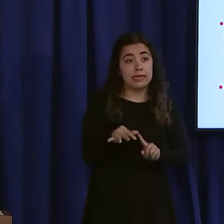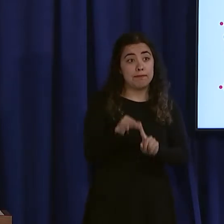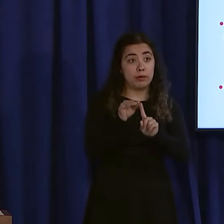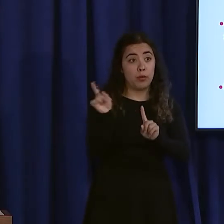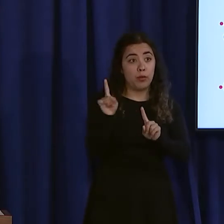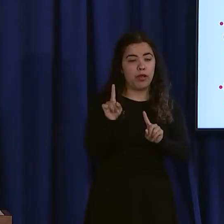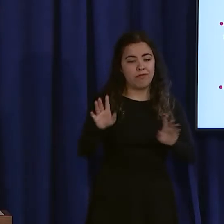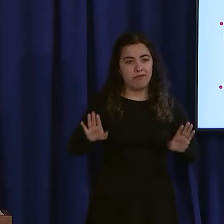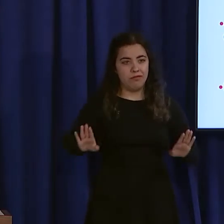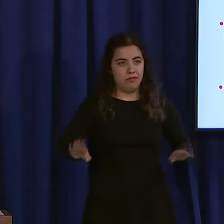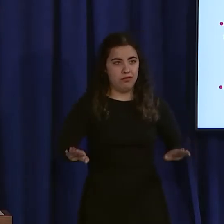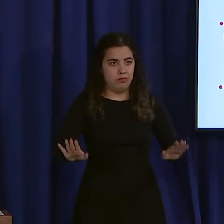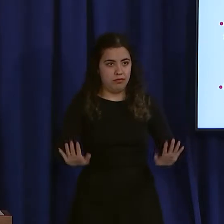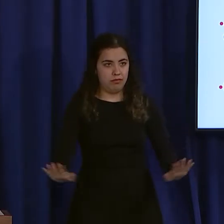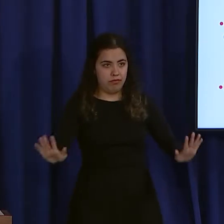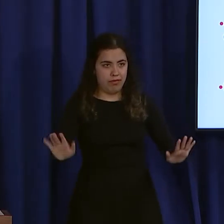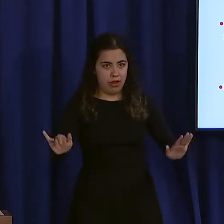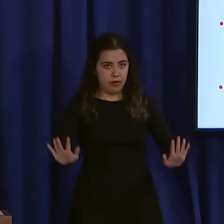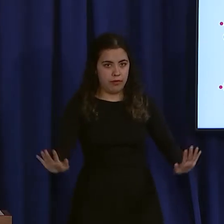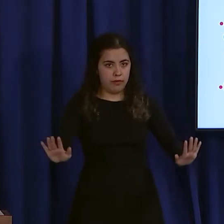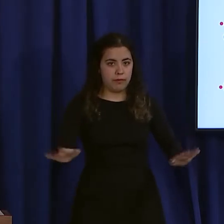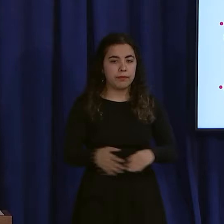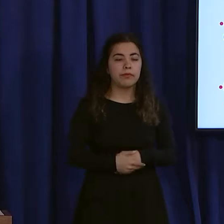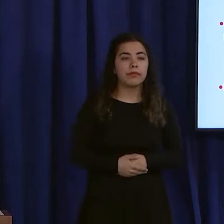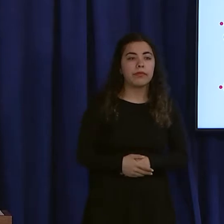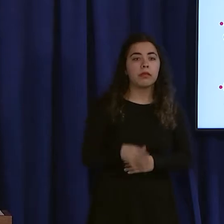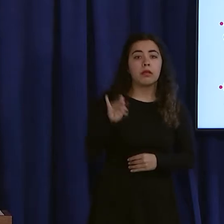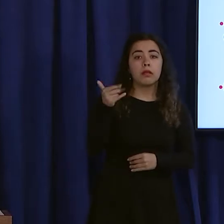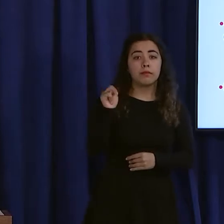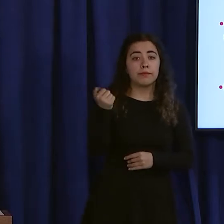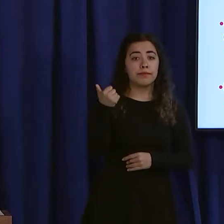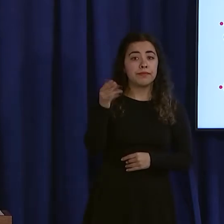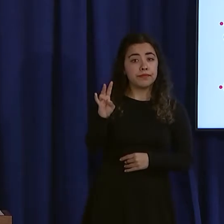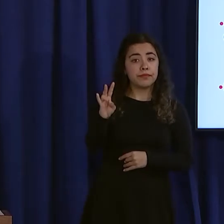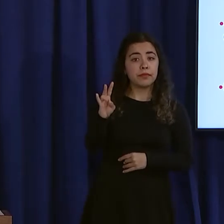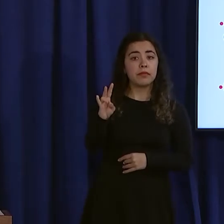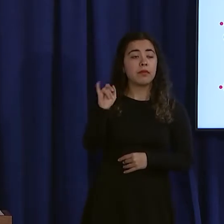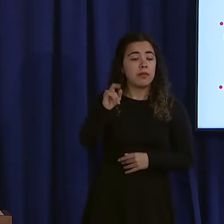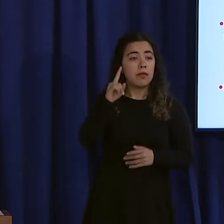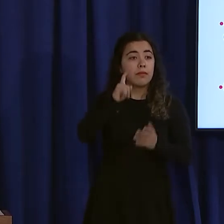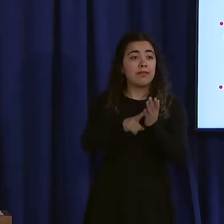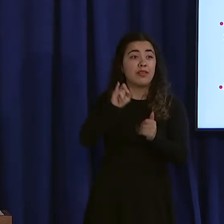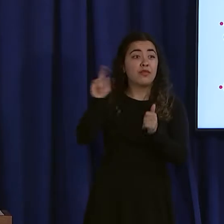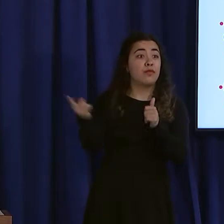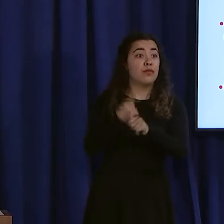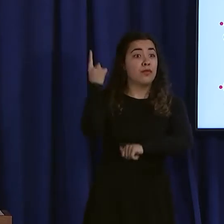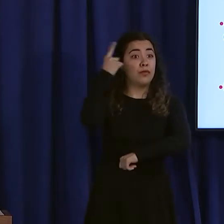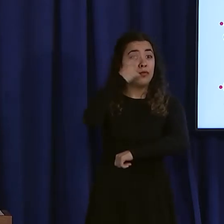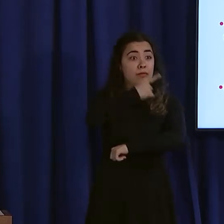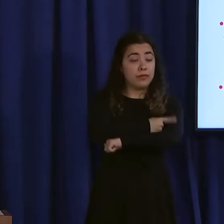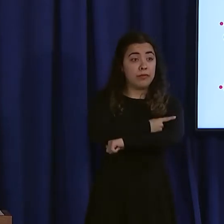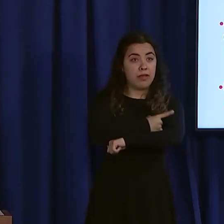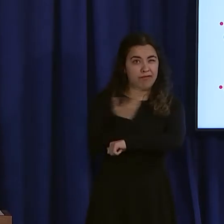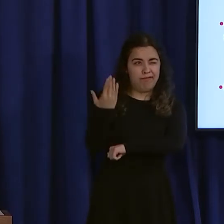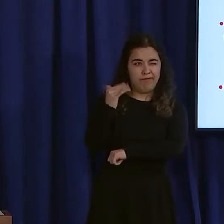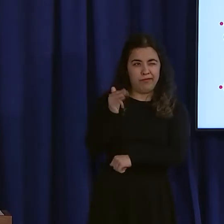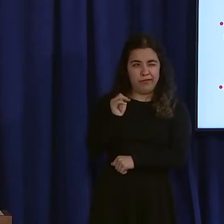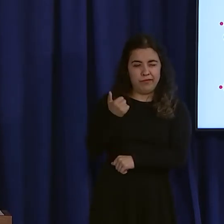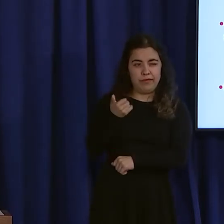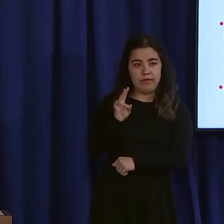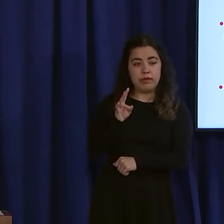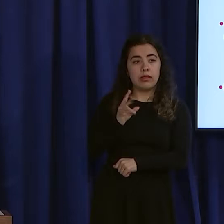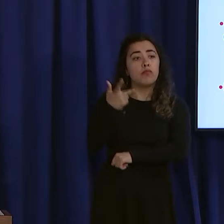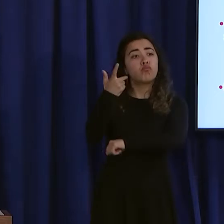January 17 marked the first day when the first Chicagoans who'd received the COVID-19 vaccine were considered fully